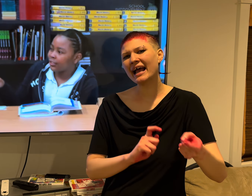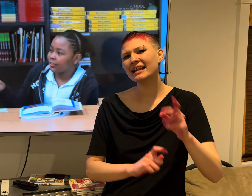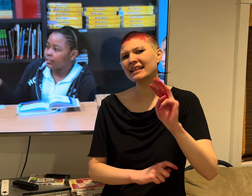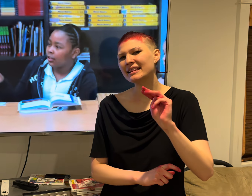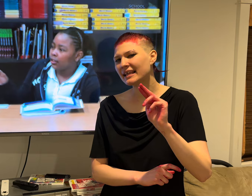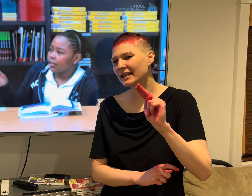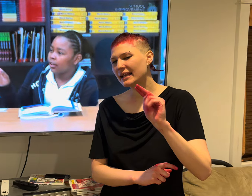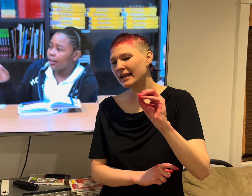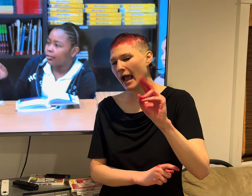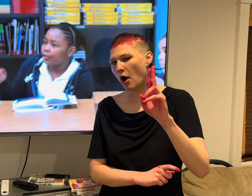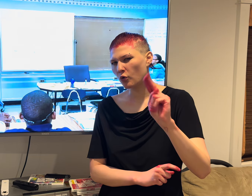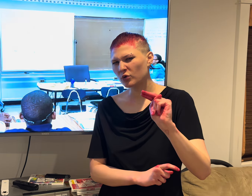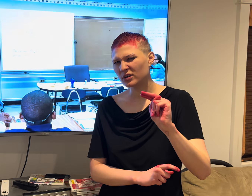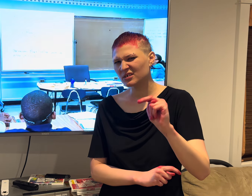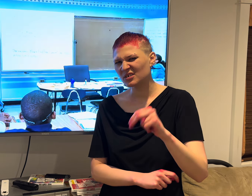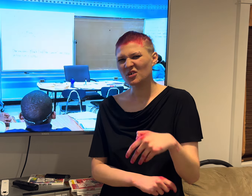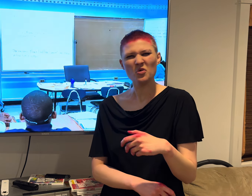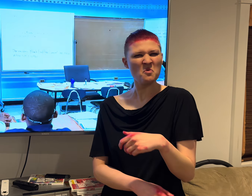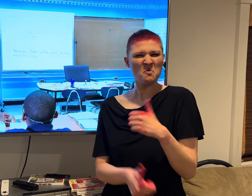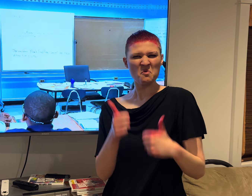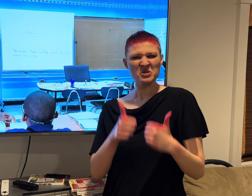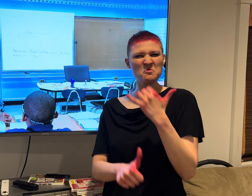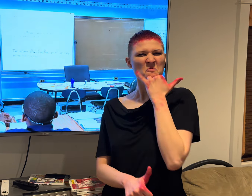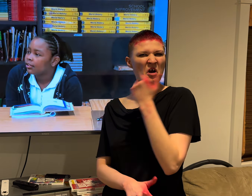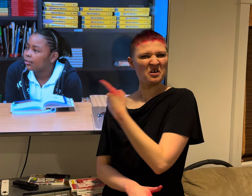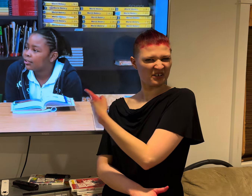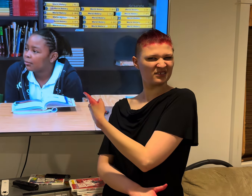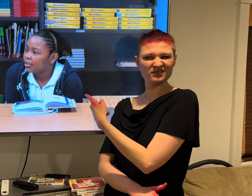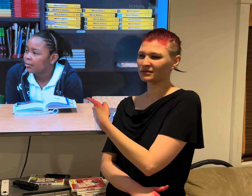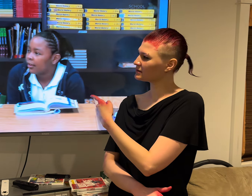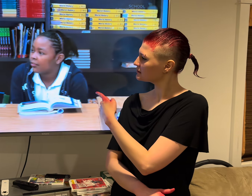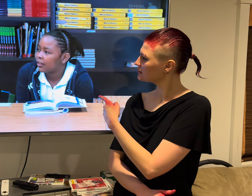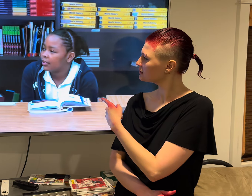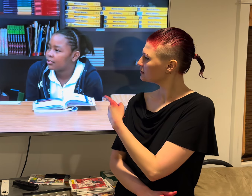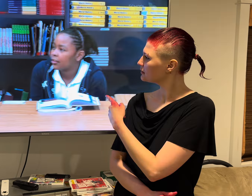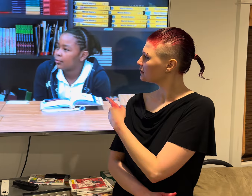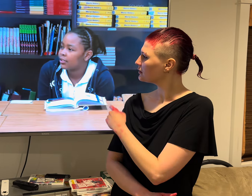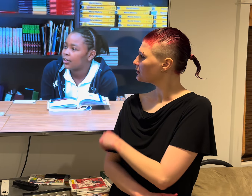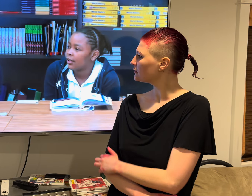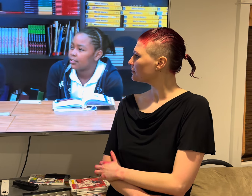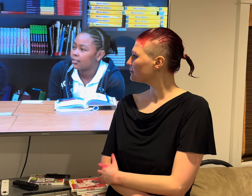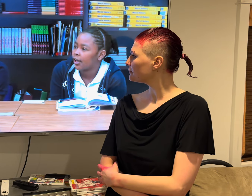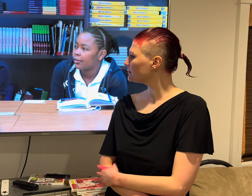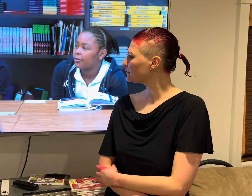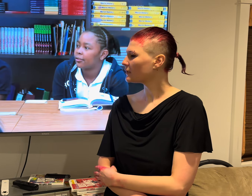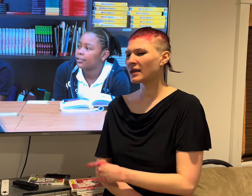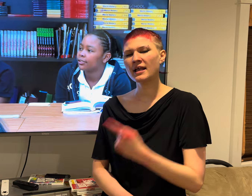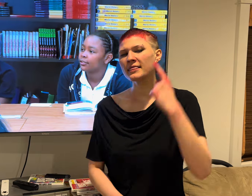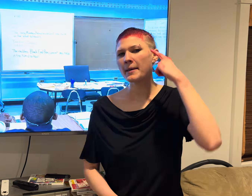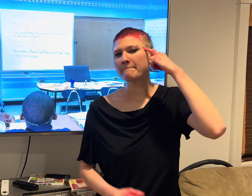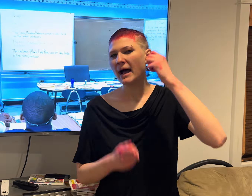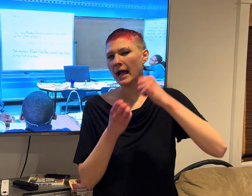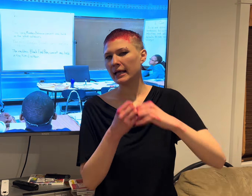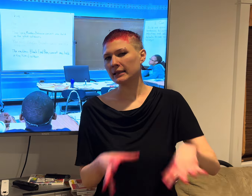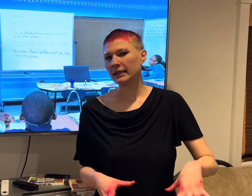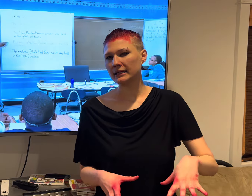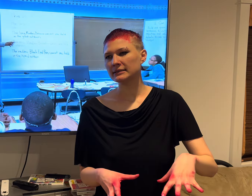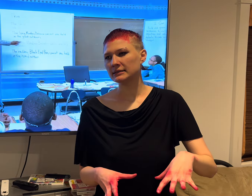sentence outdoors. What does it say? It says the noisy mindless behavior concert was held outdoors. Yeah. The noisy, mindless